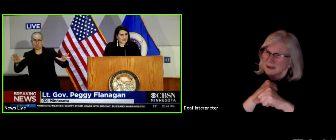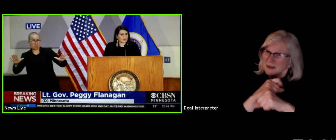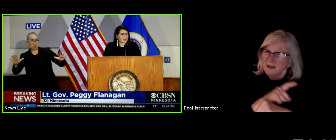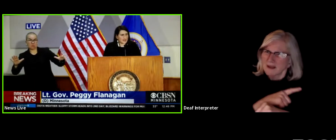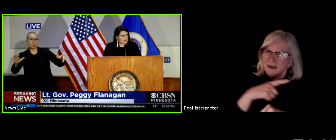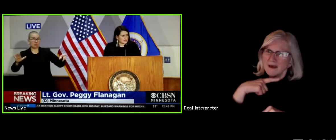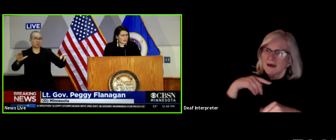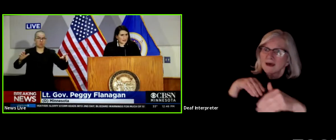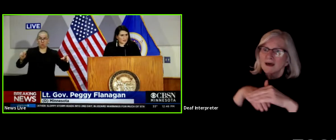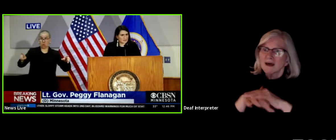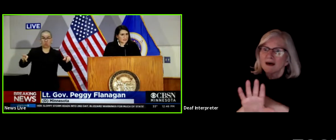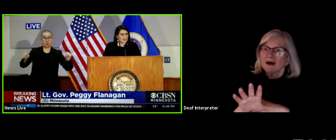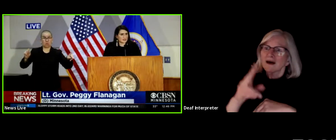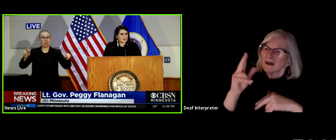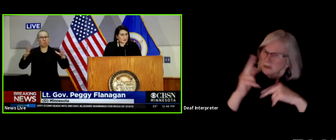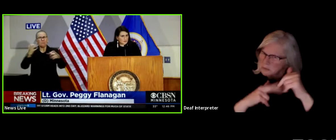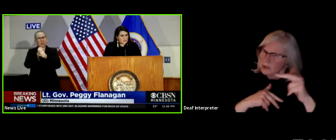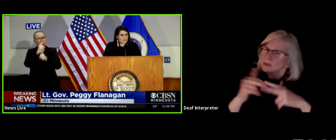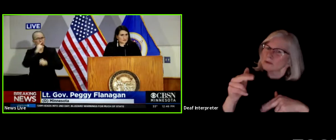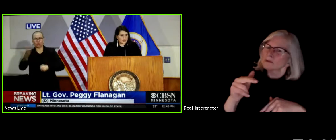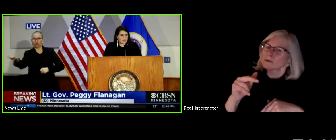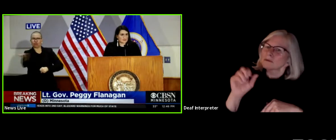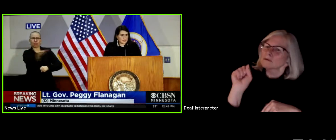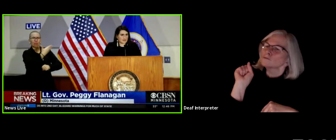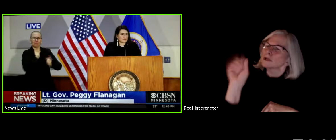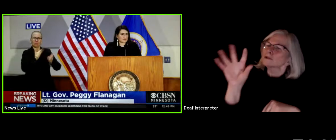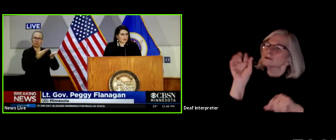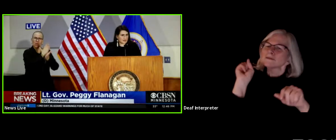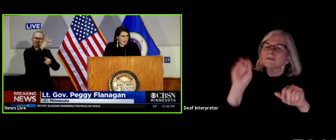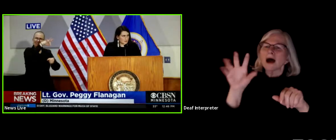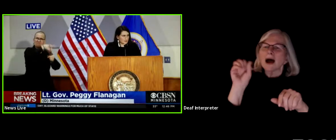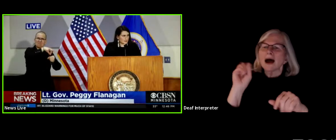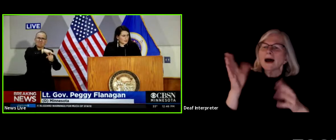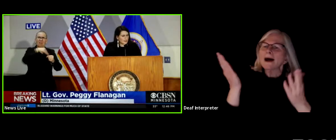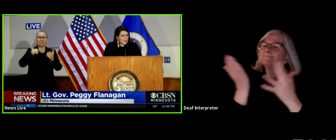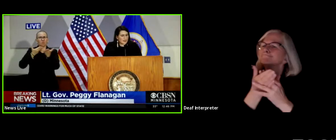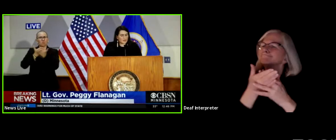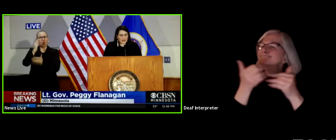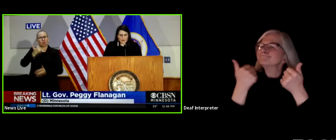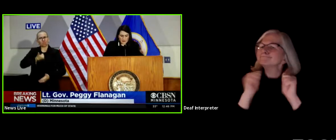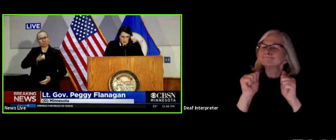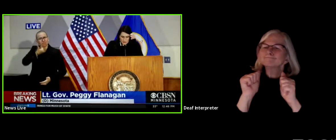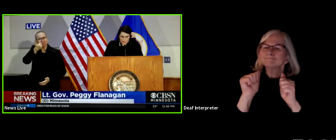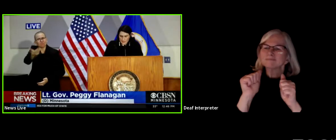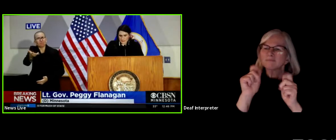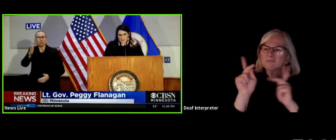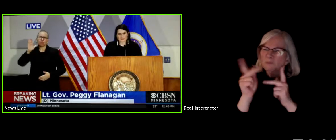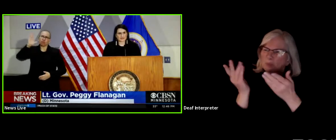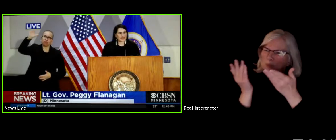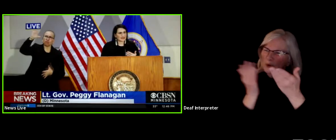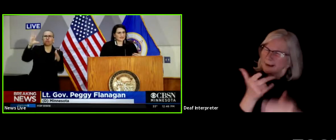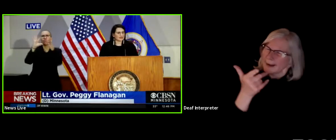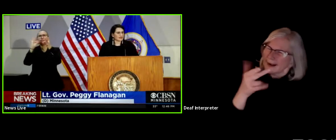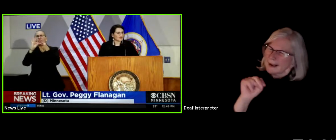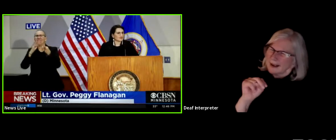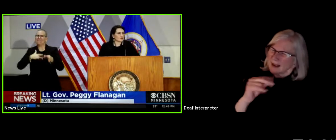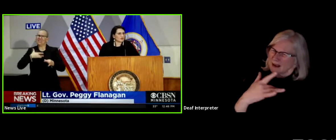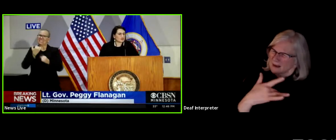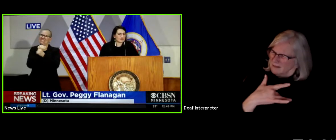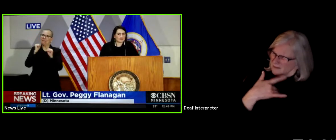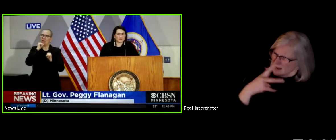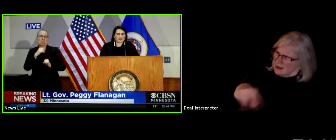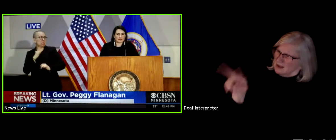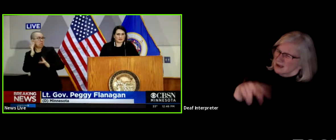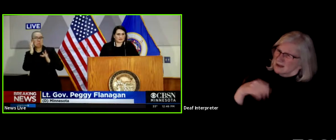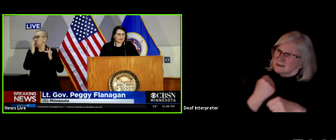that they care passionately about. People should feel safe in the Capitol. And what I would also just mention is, as a